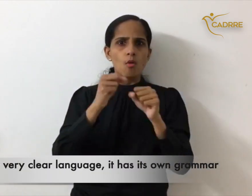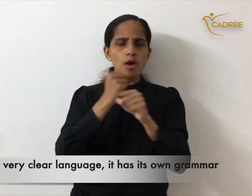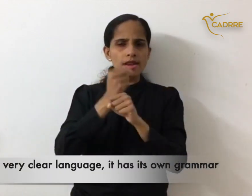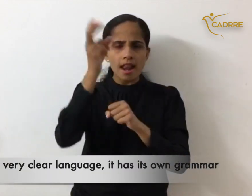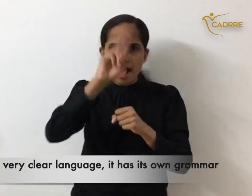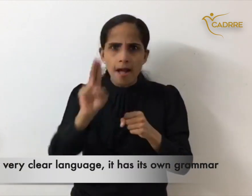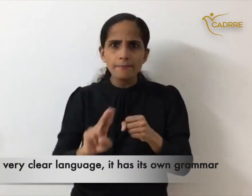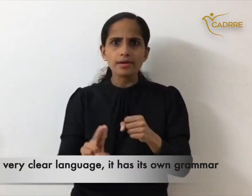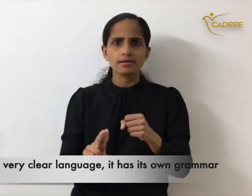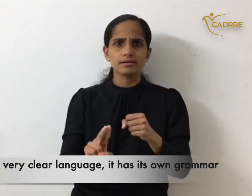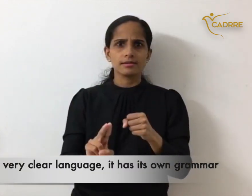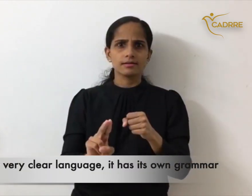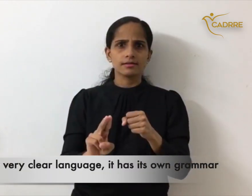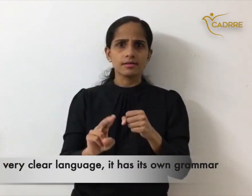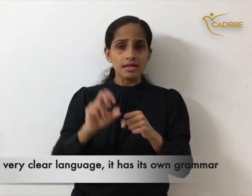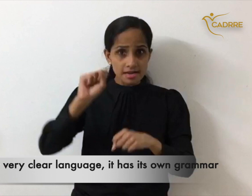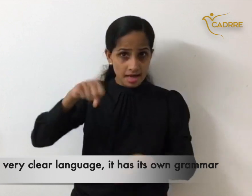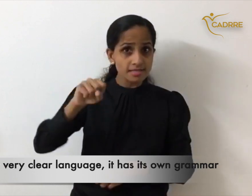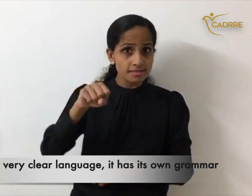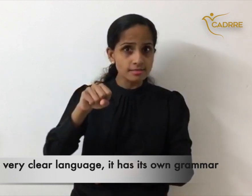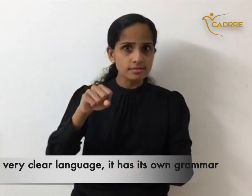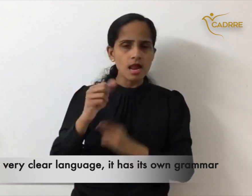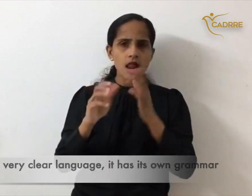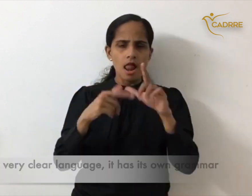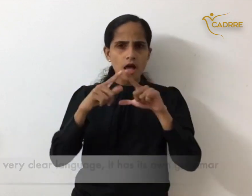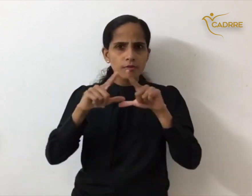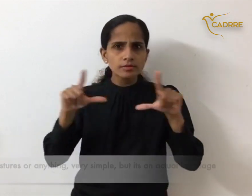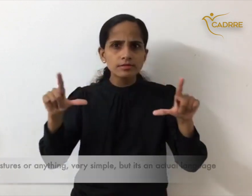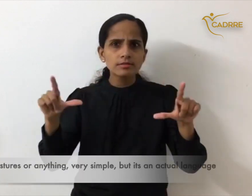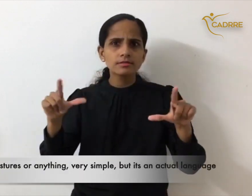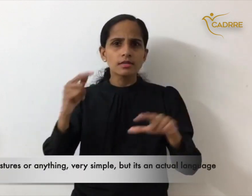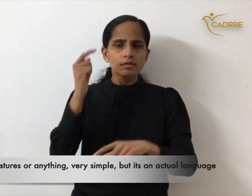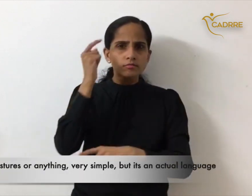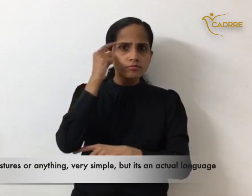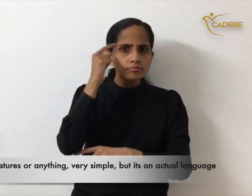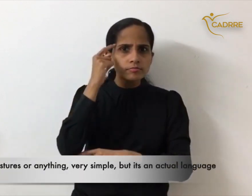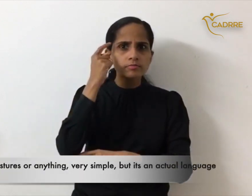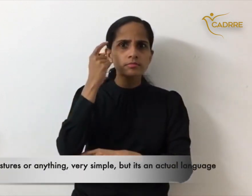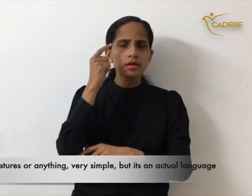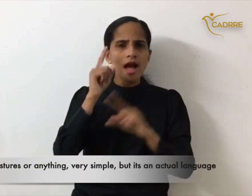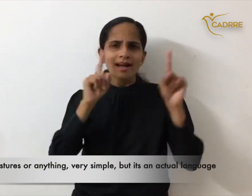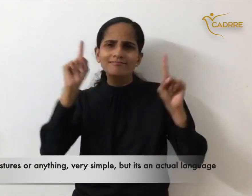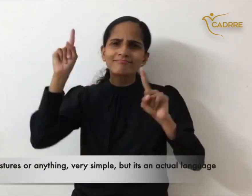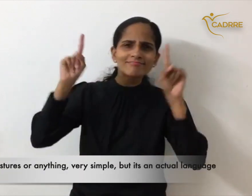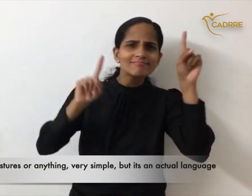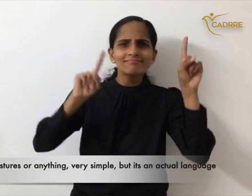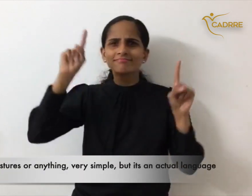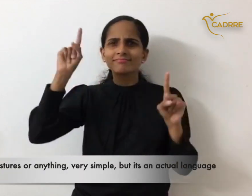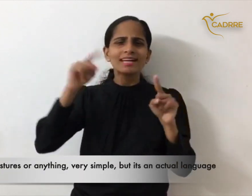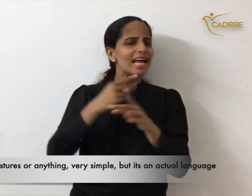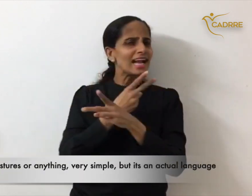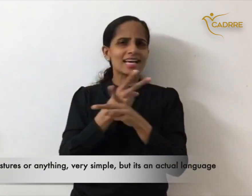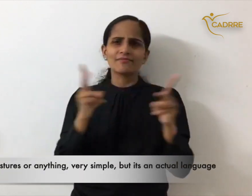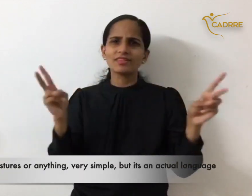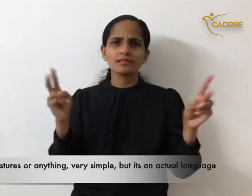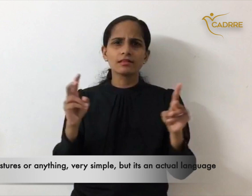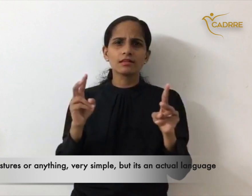clear language. It has its own grammar. It's not just gestures or